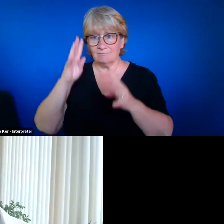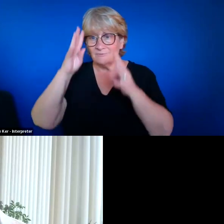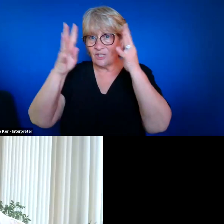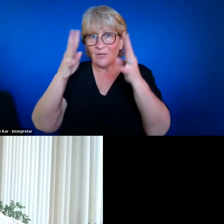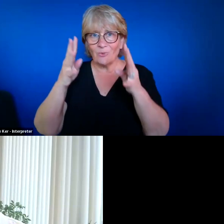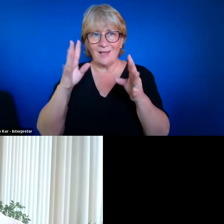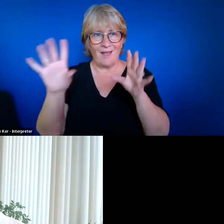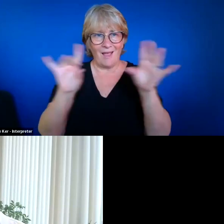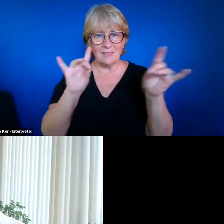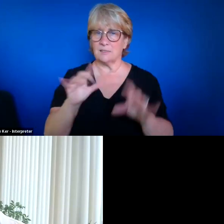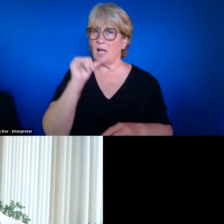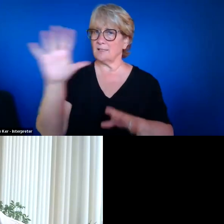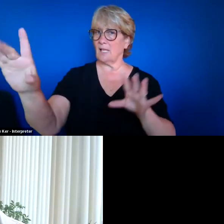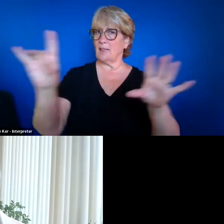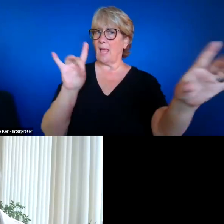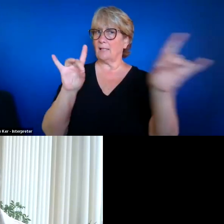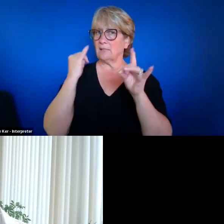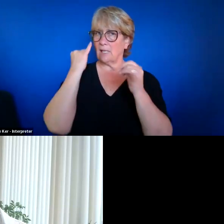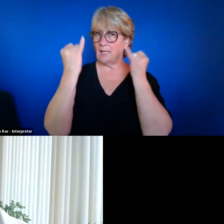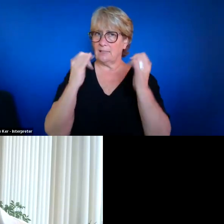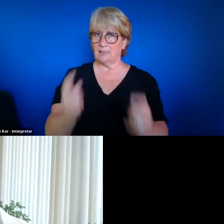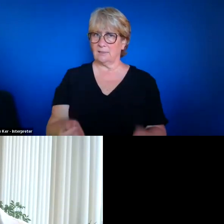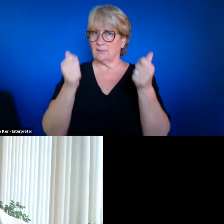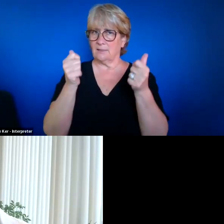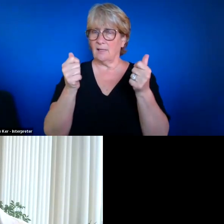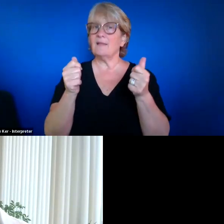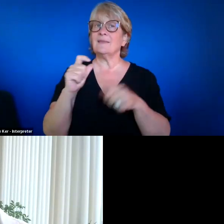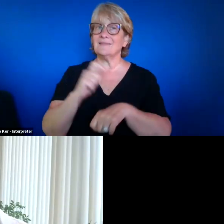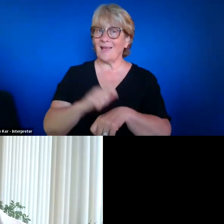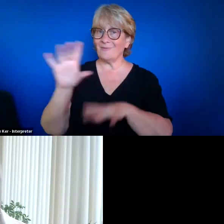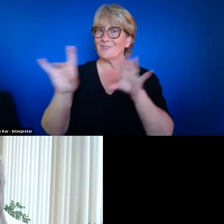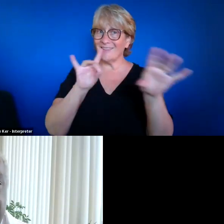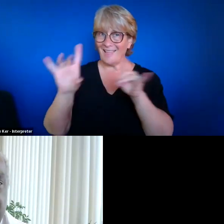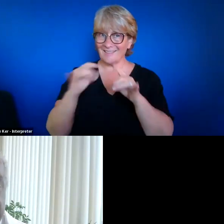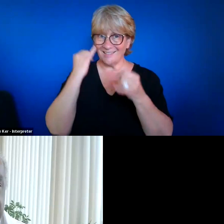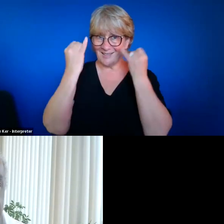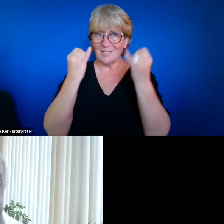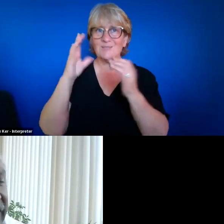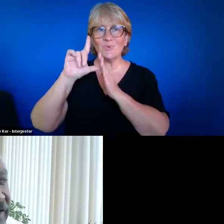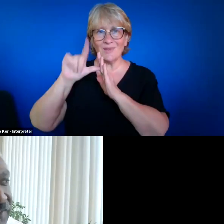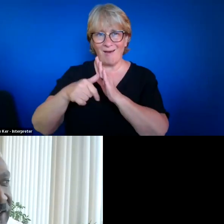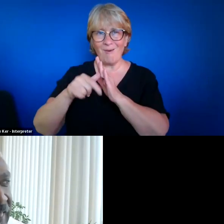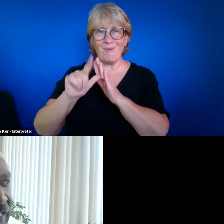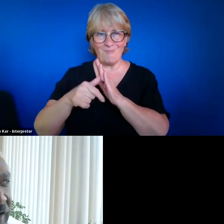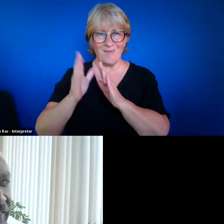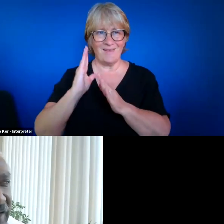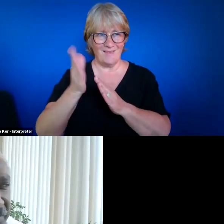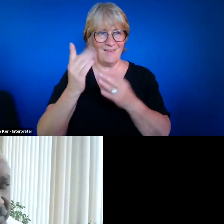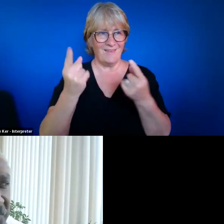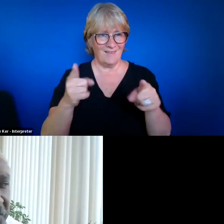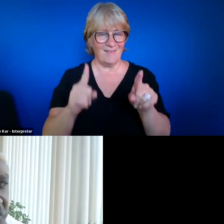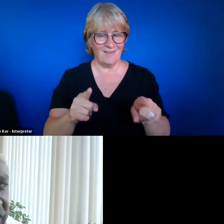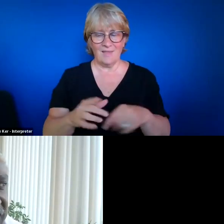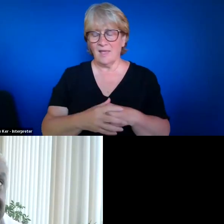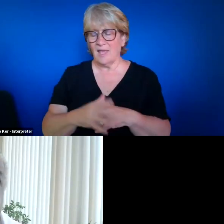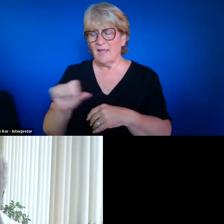not selecting ideas right now. The time for selecting will come, but we're generating ideas. The other